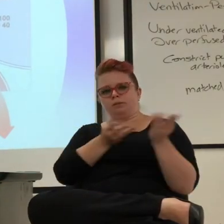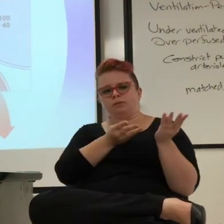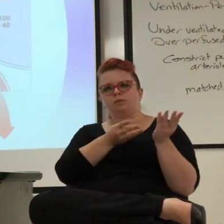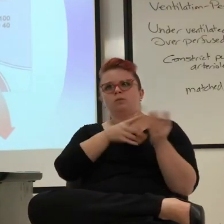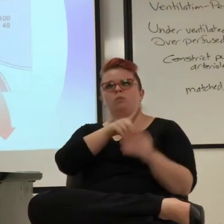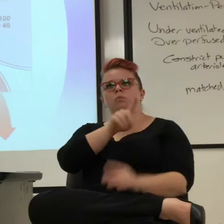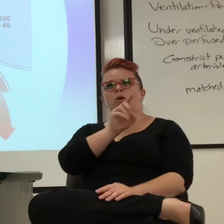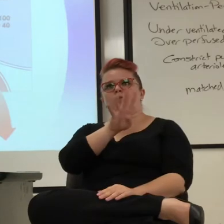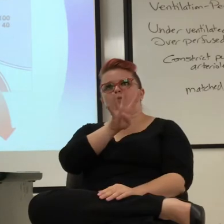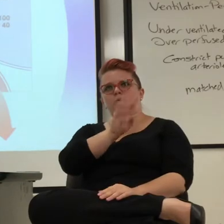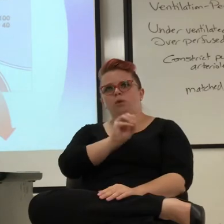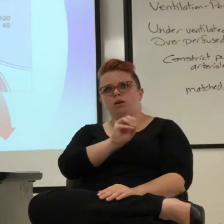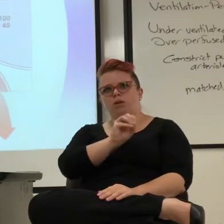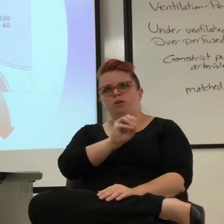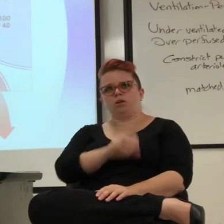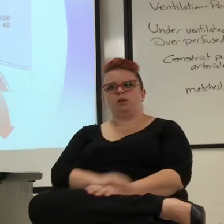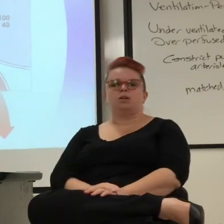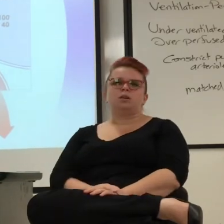140?